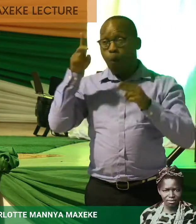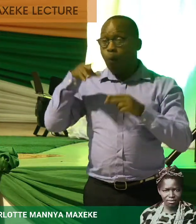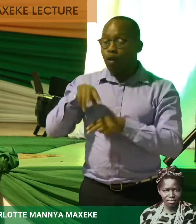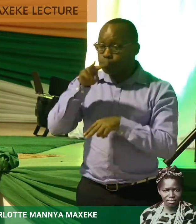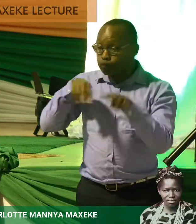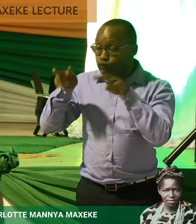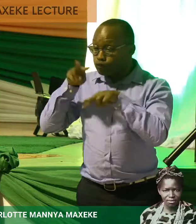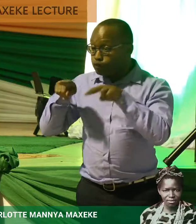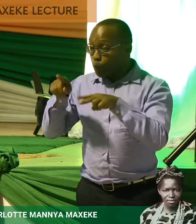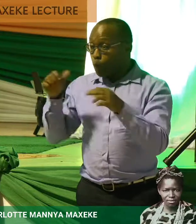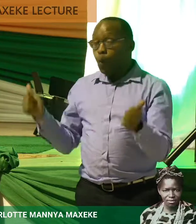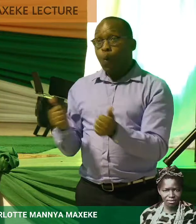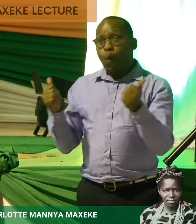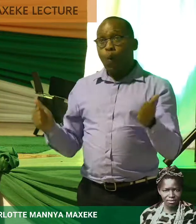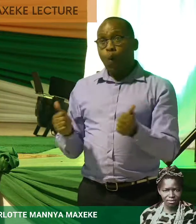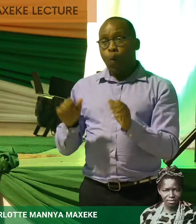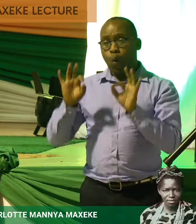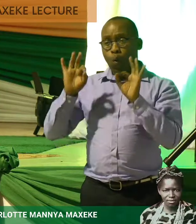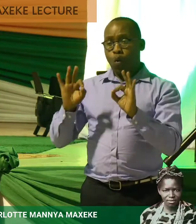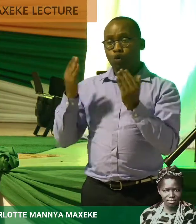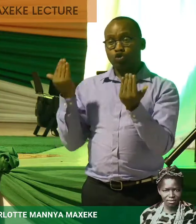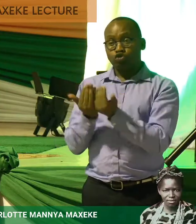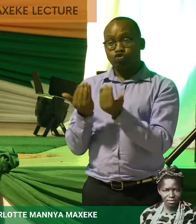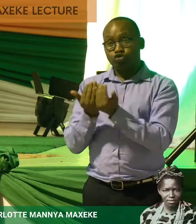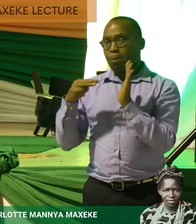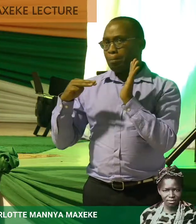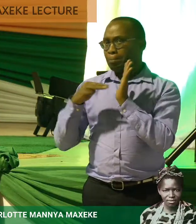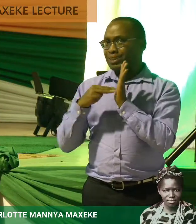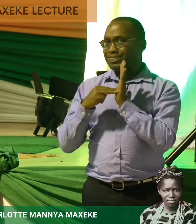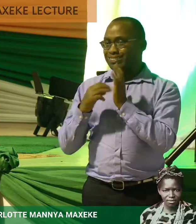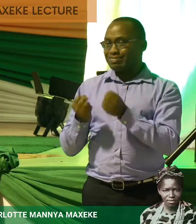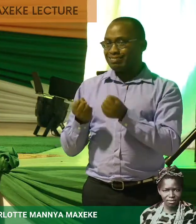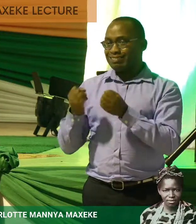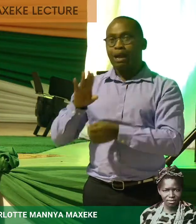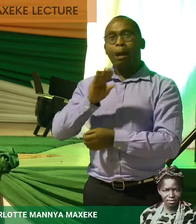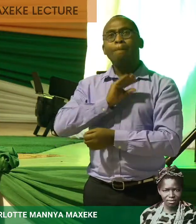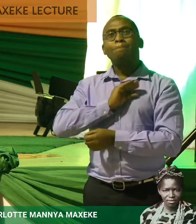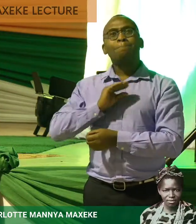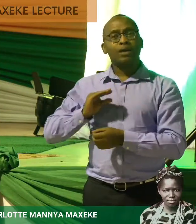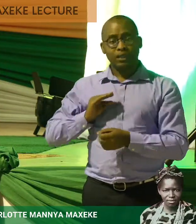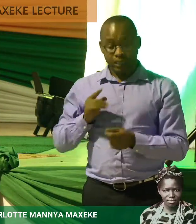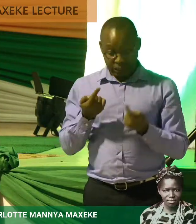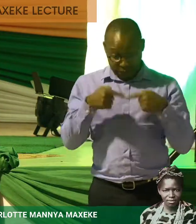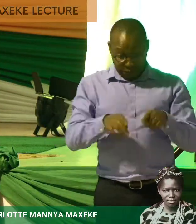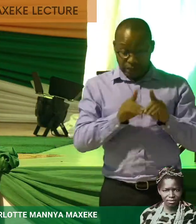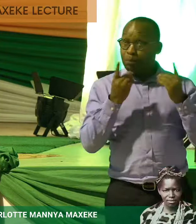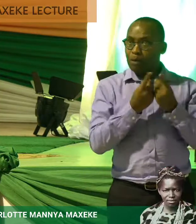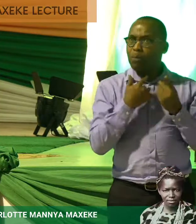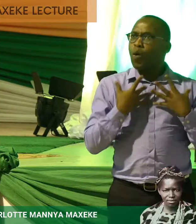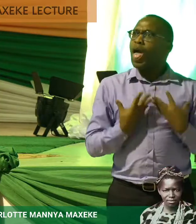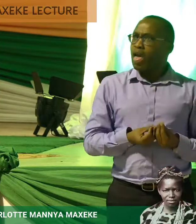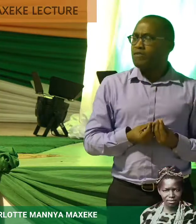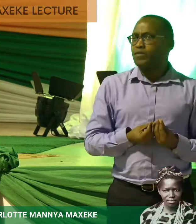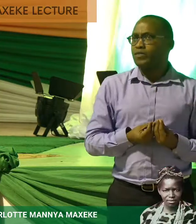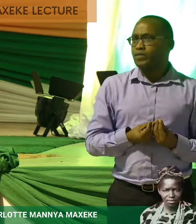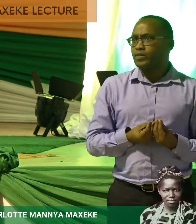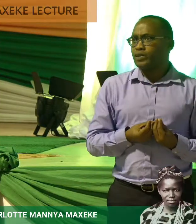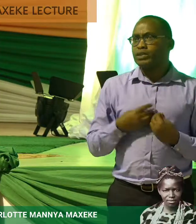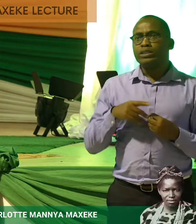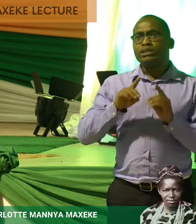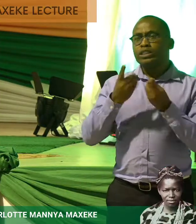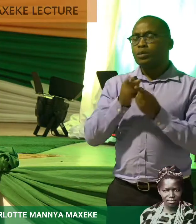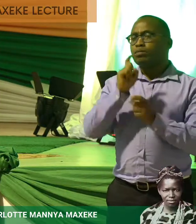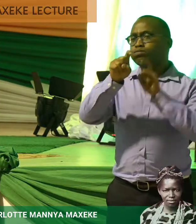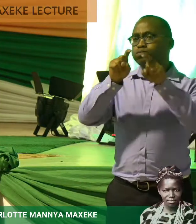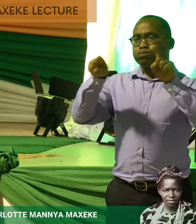aba bapase kakuhle sibanike ibhasari. Ibhasari zikhona nakweli sebe lam